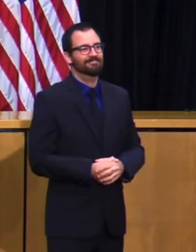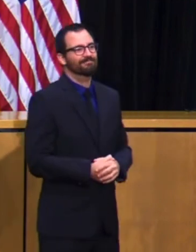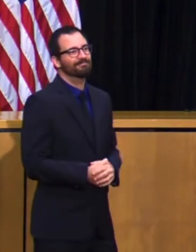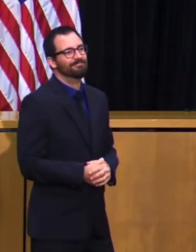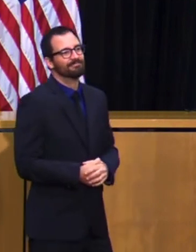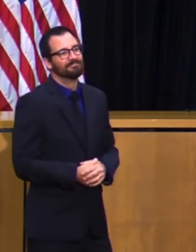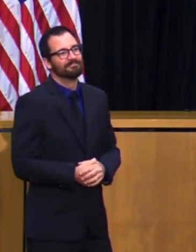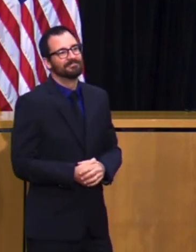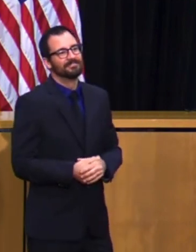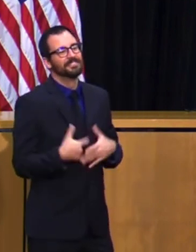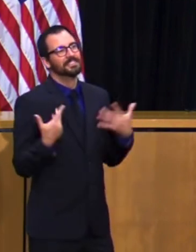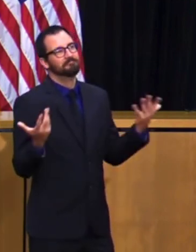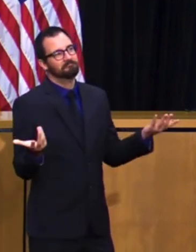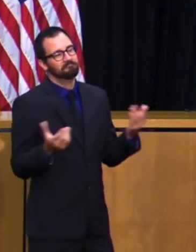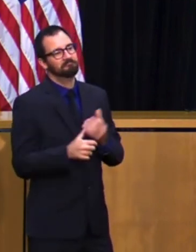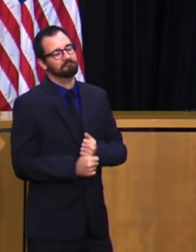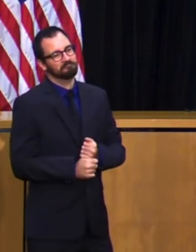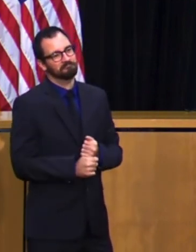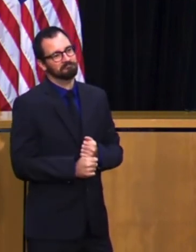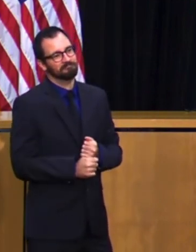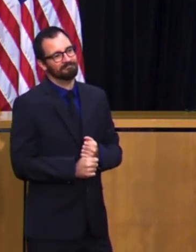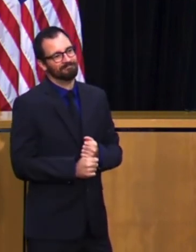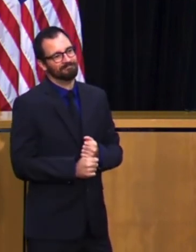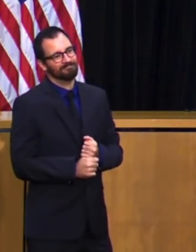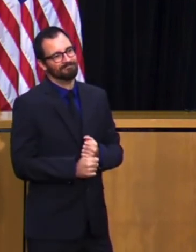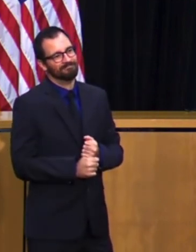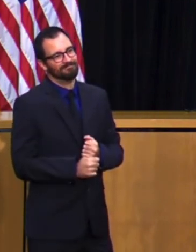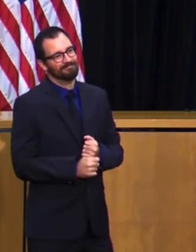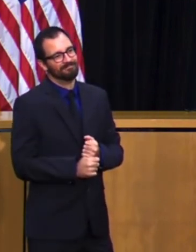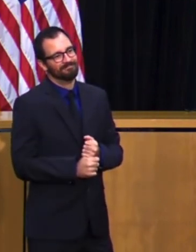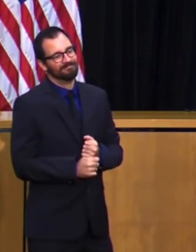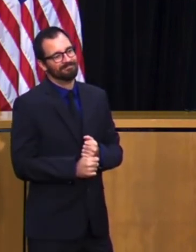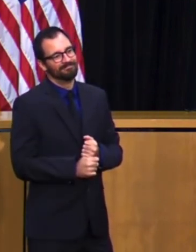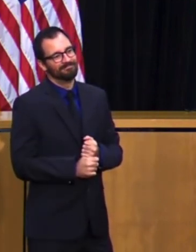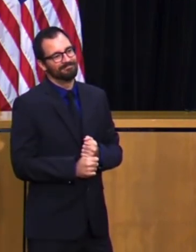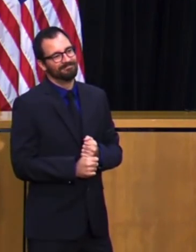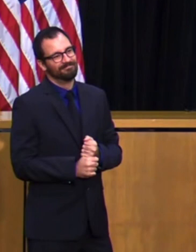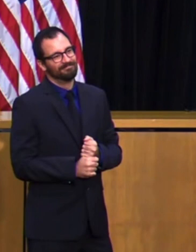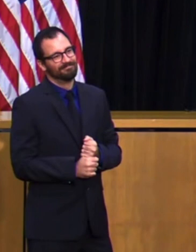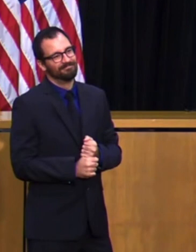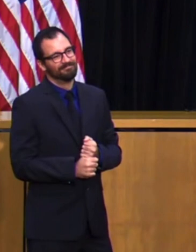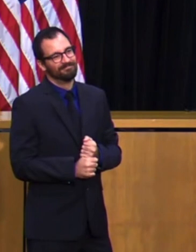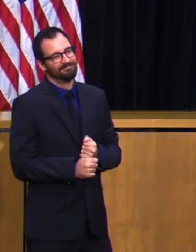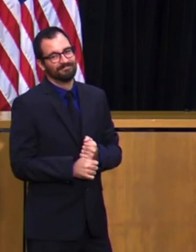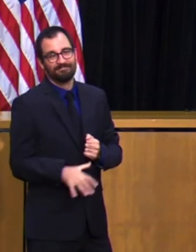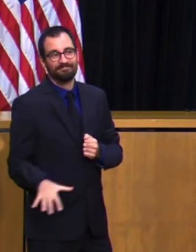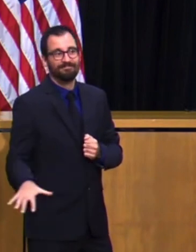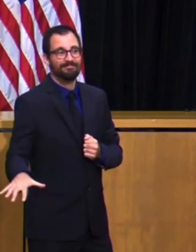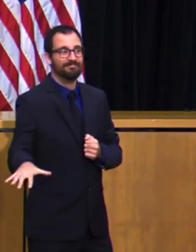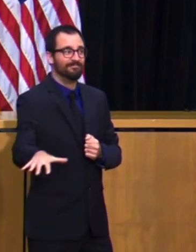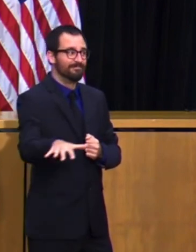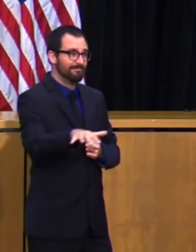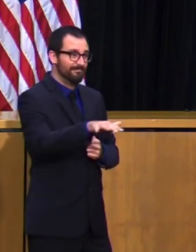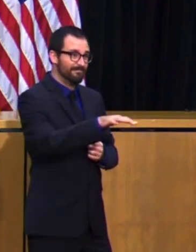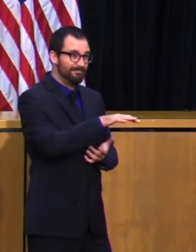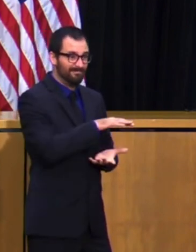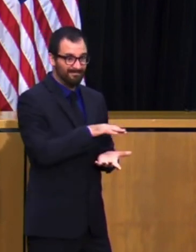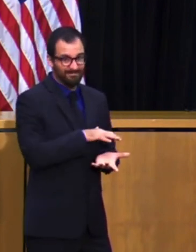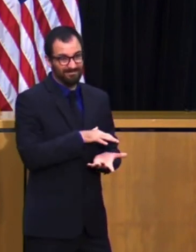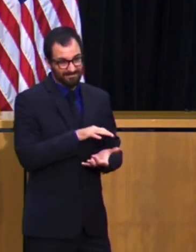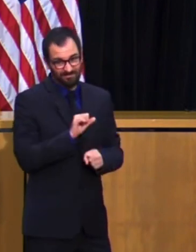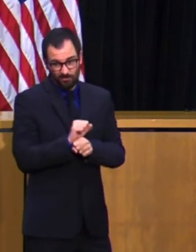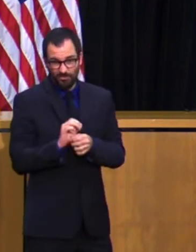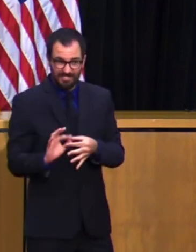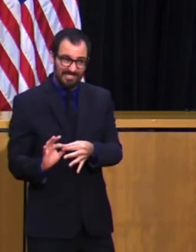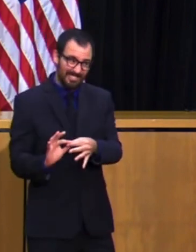where, since we started reopening, we've gone from about a 9 or 10% positive test rate at the point we reopened to the point now where it's